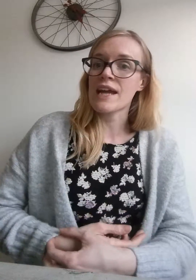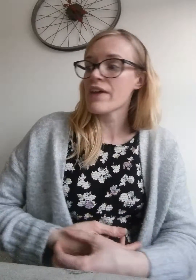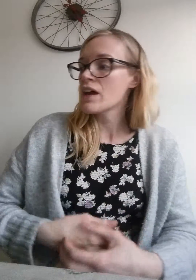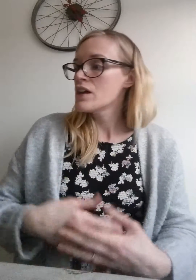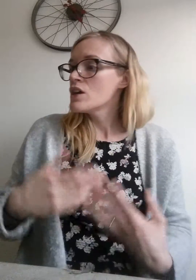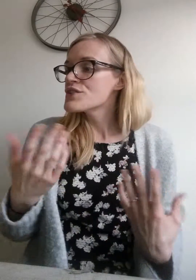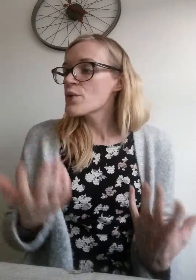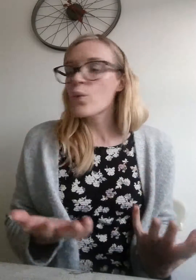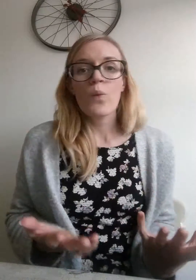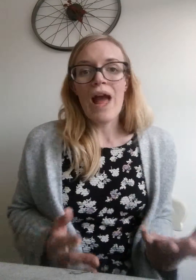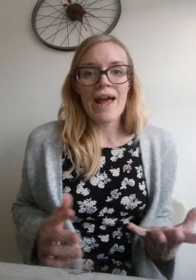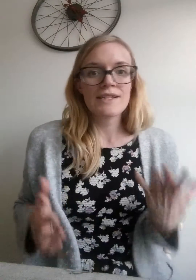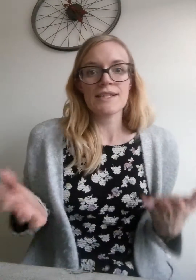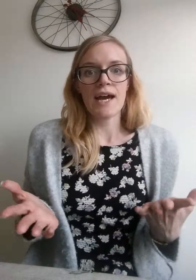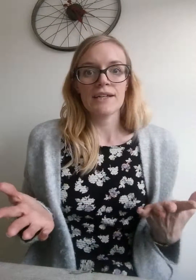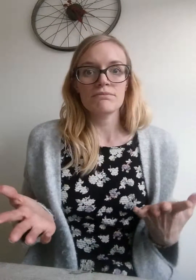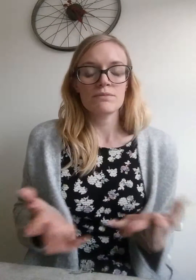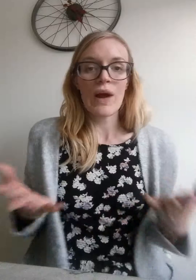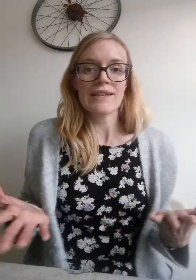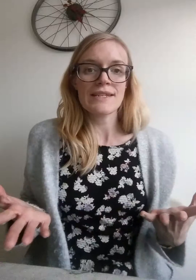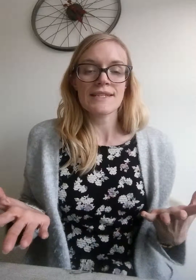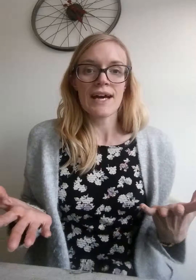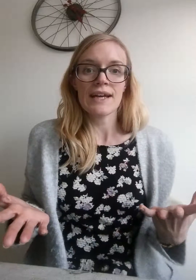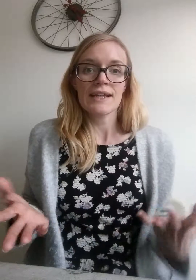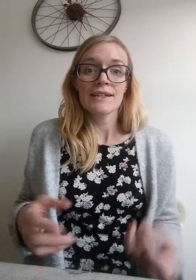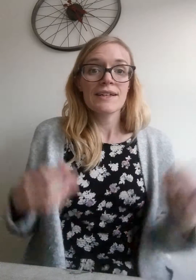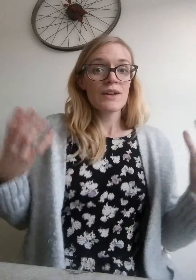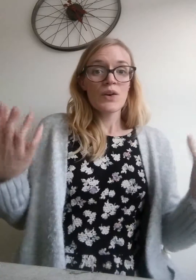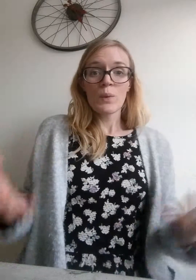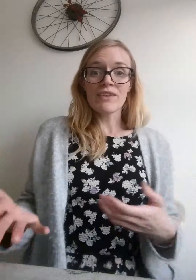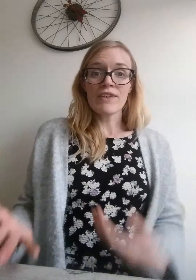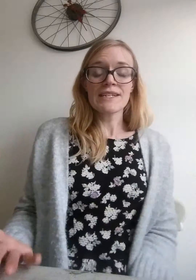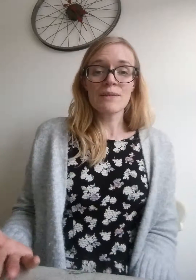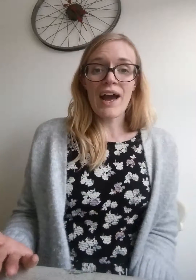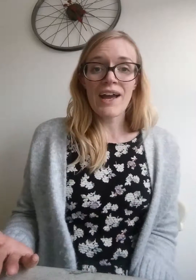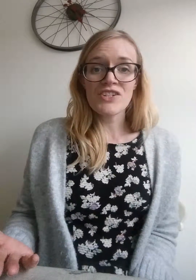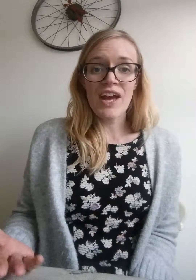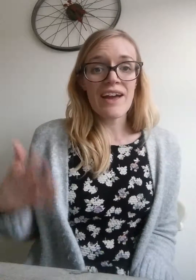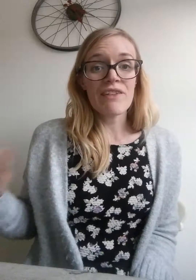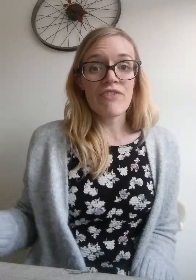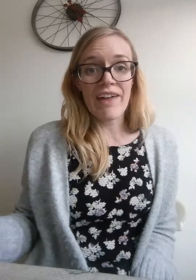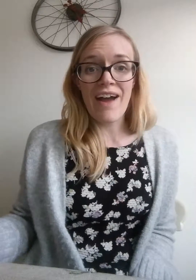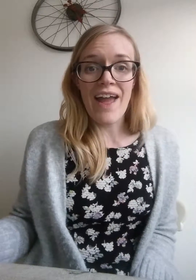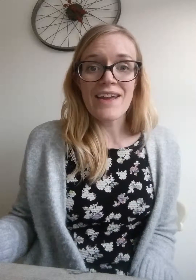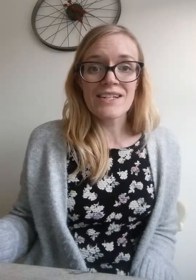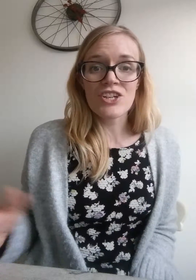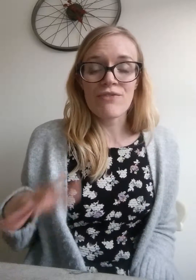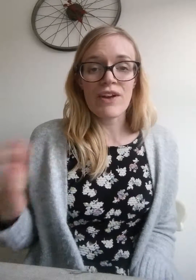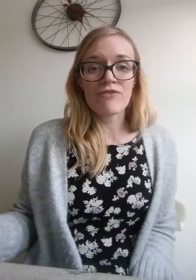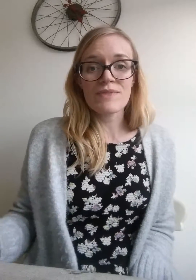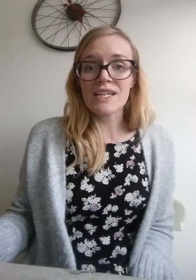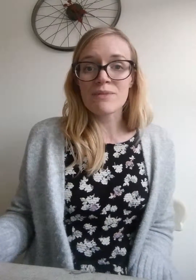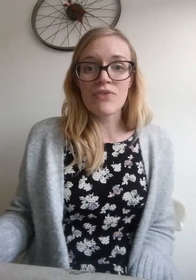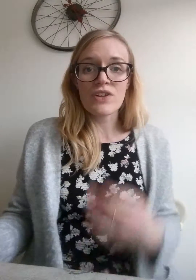together. So where to sign, when to sign. When you're feeding them at a high chair, if they're that age, if they're from 6 months on